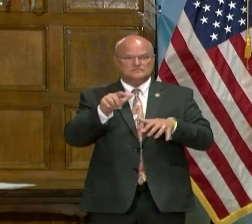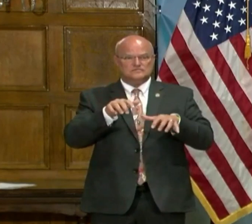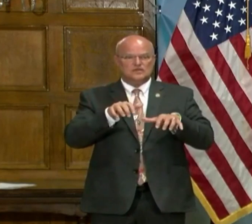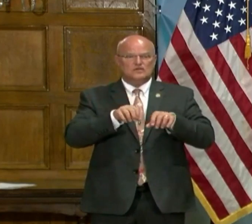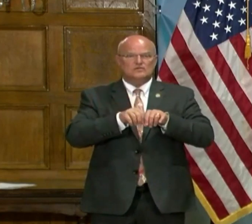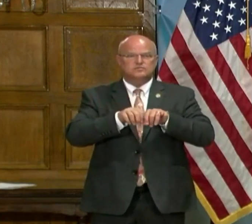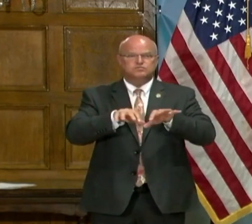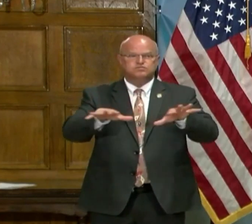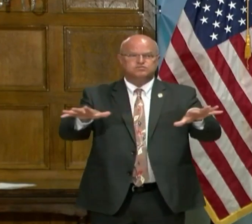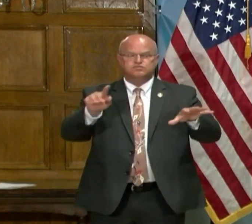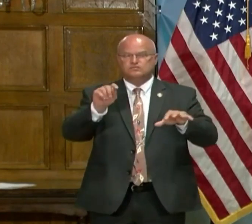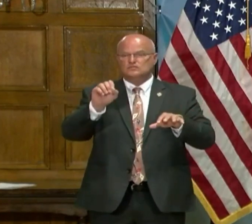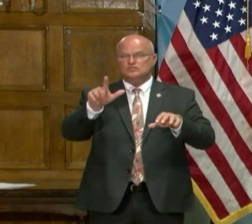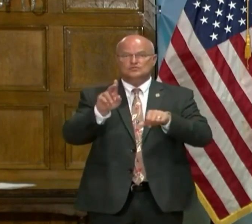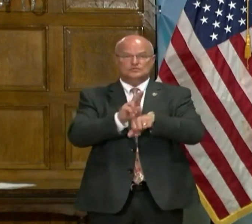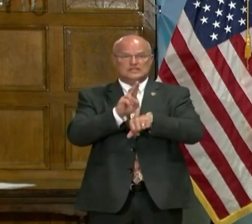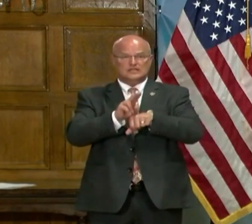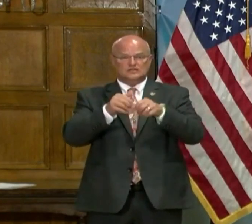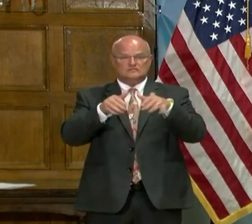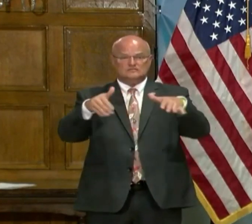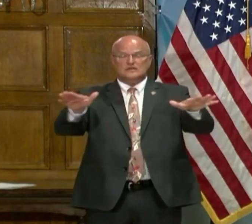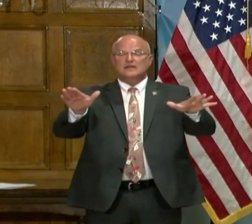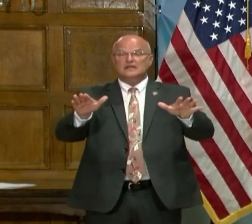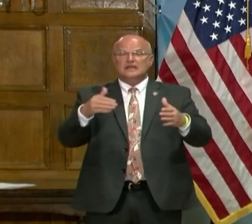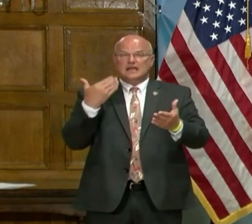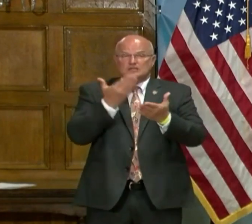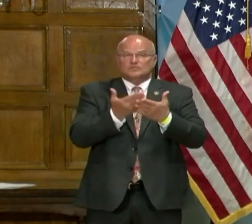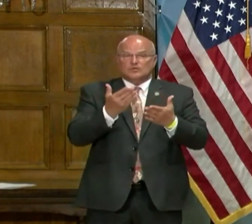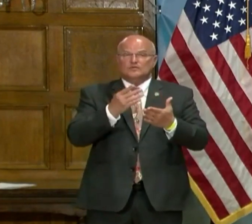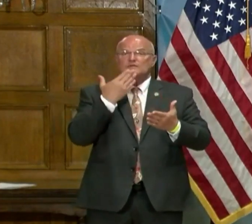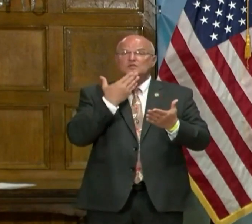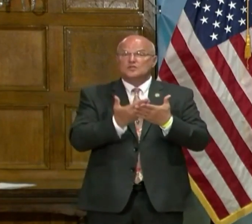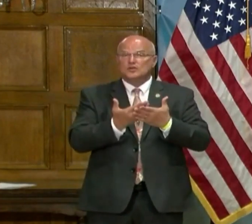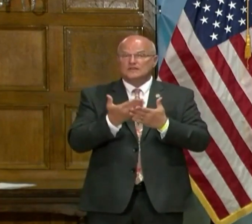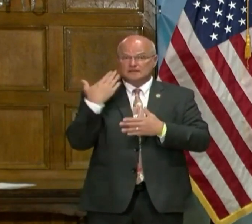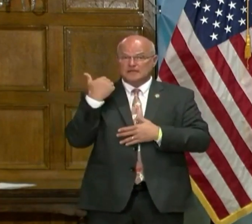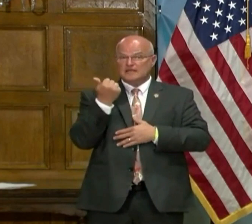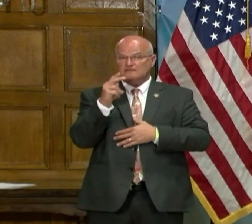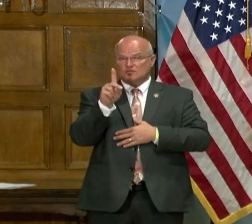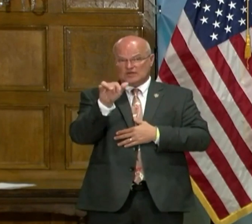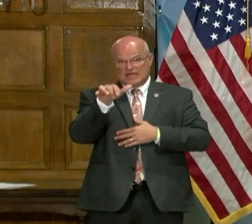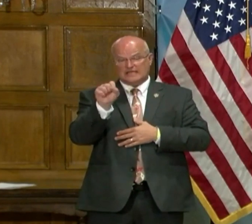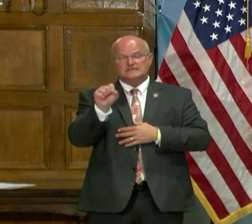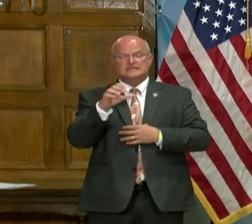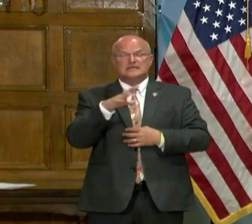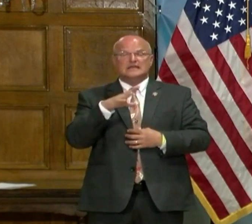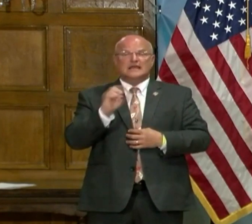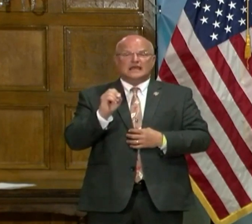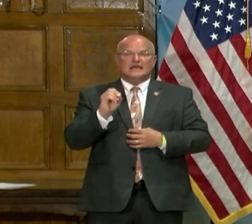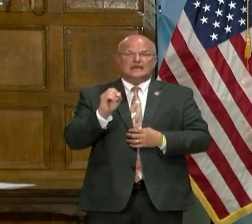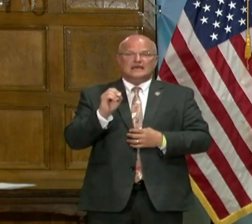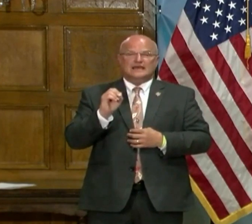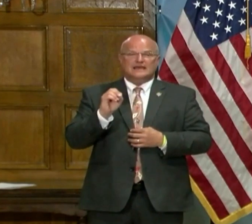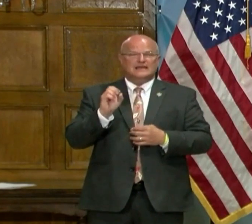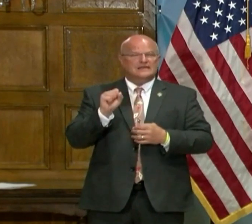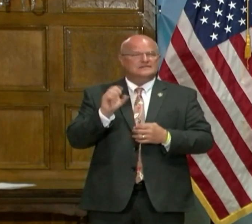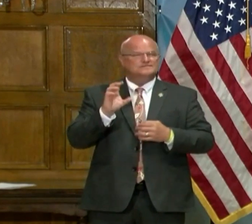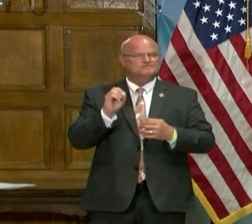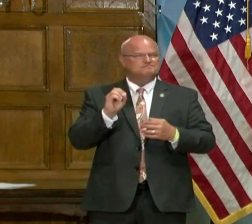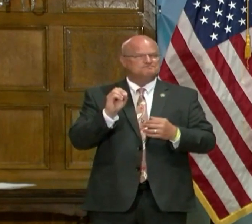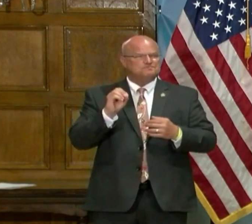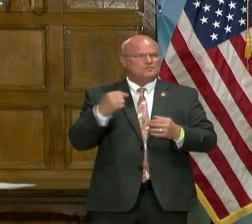crowd dispersing tools that they use has proved to be effective the last few days. And